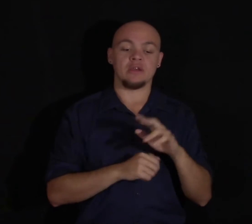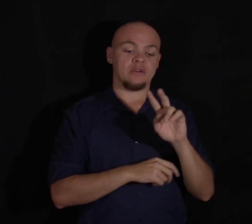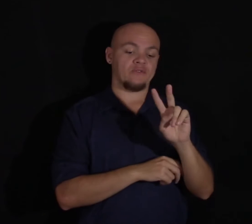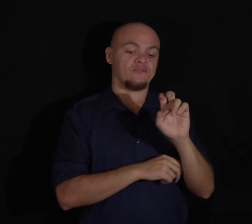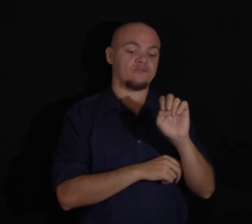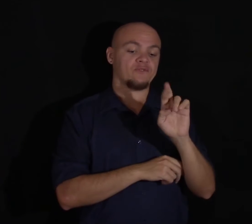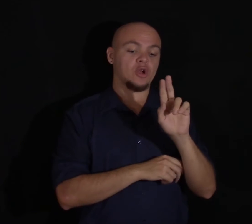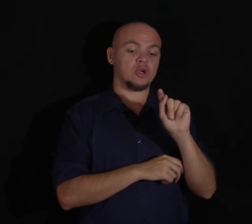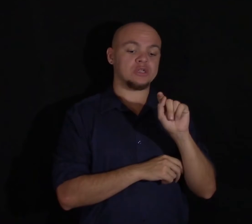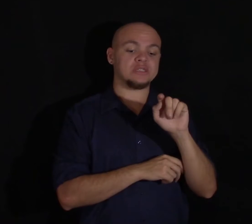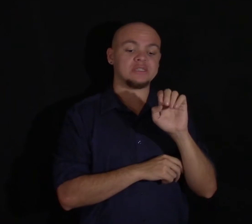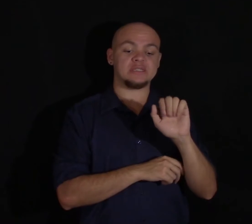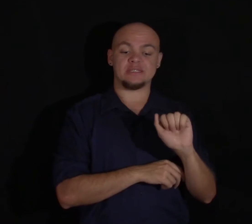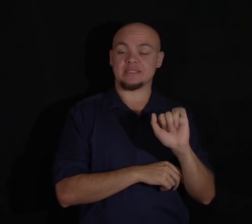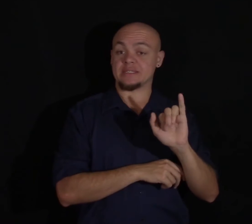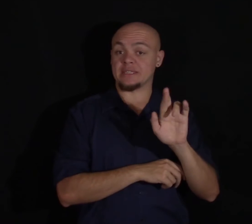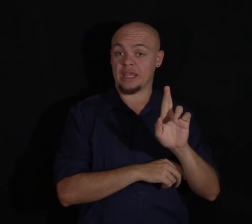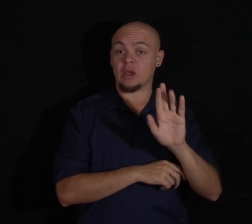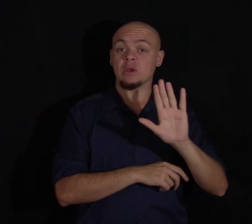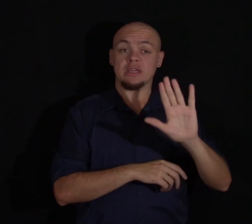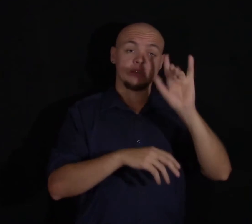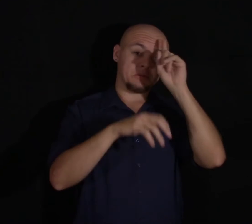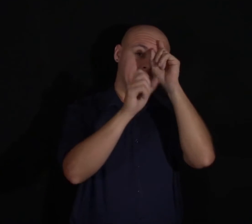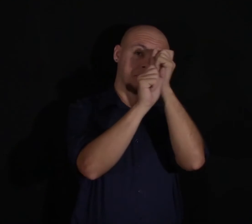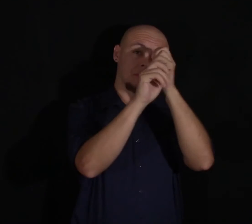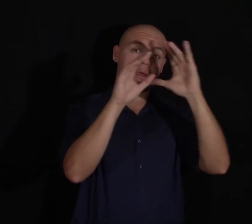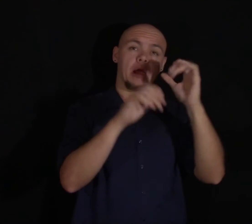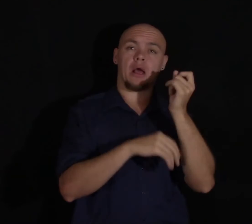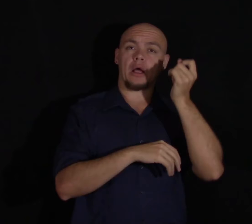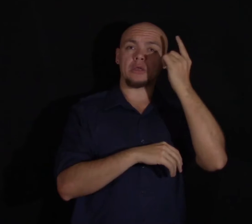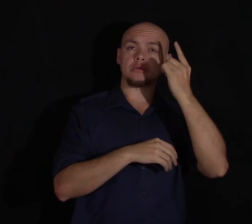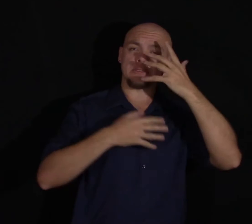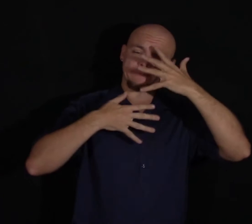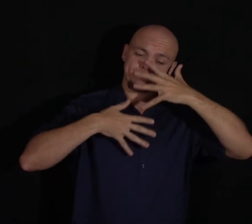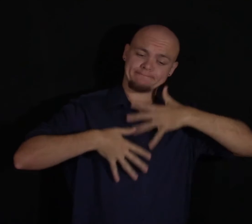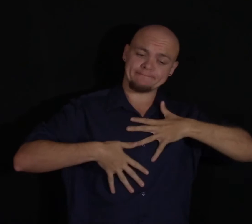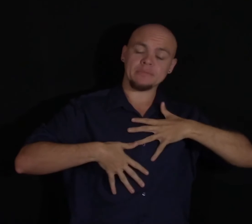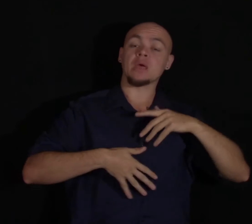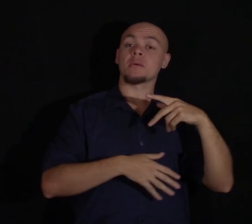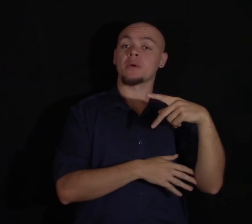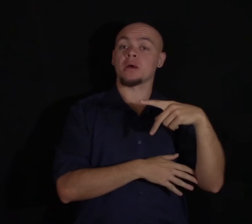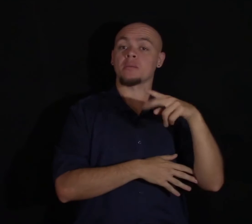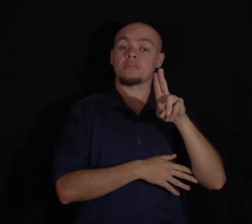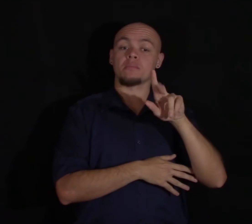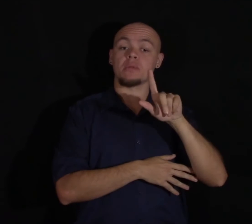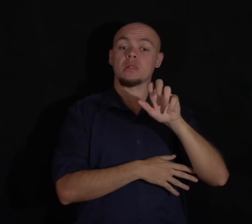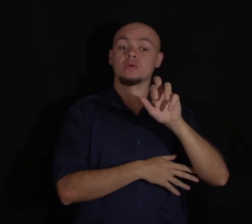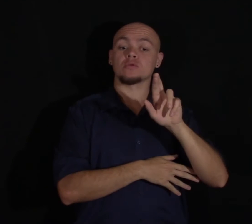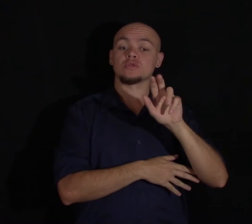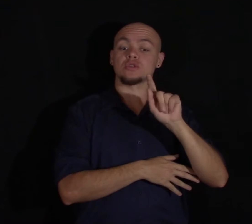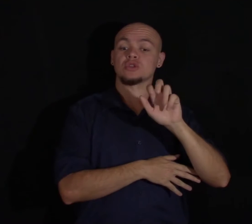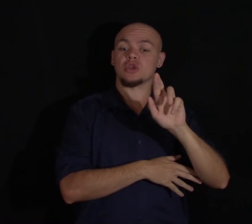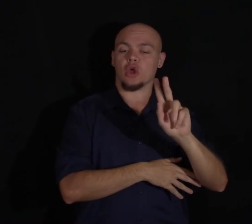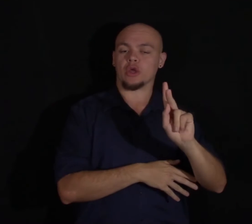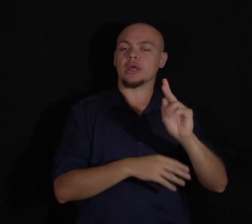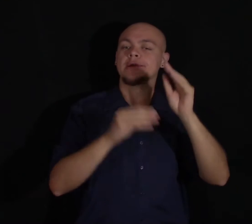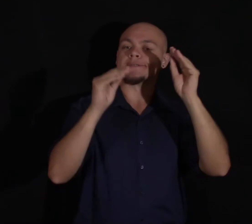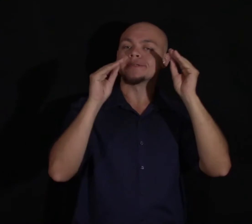imaginations despondency and gloom, but Plutarch taught me high thoughts. He elevated me above the